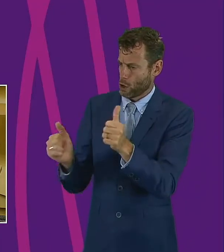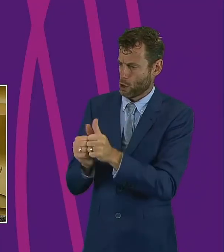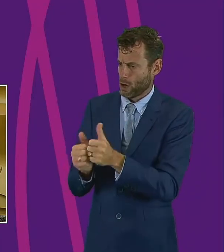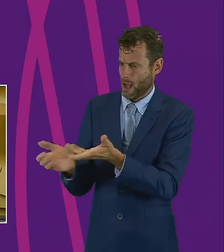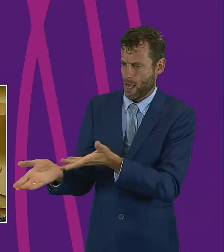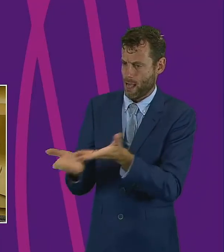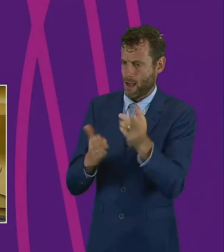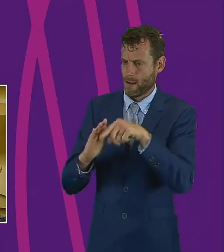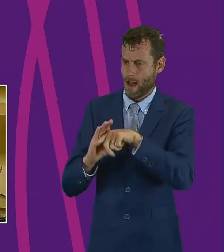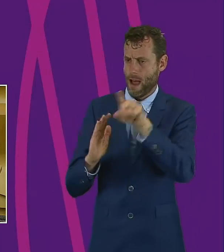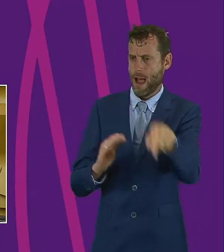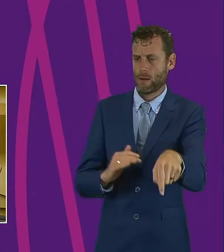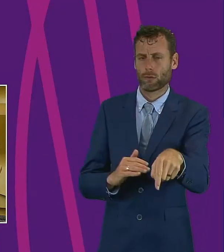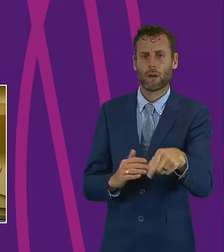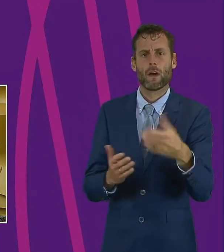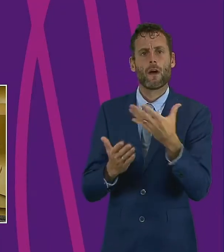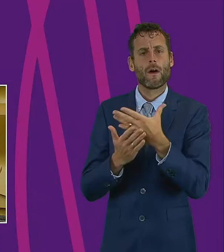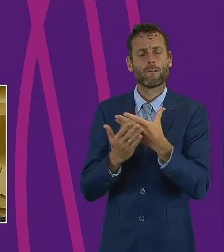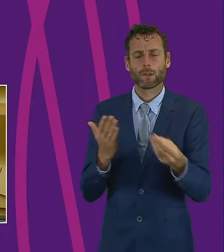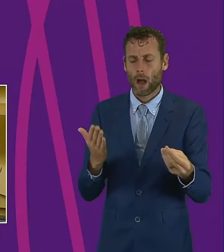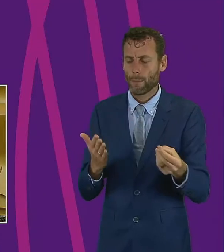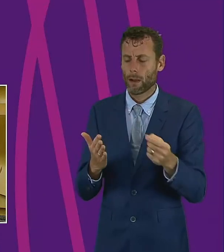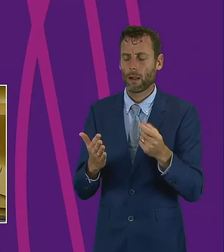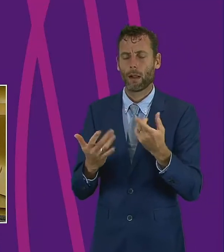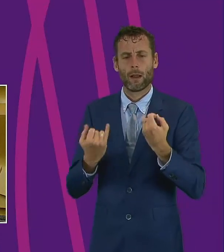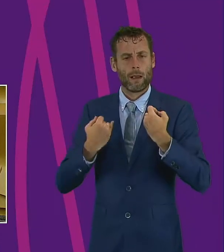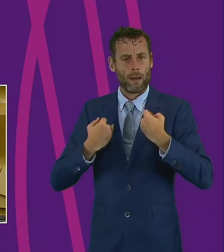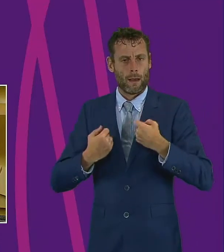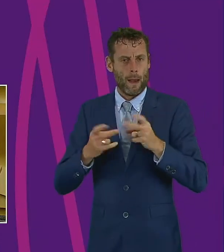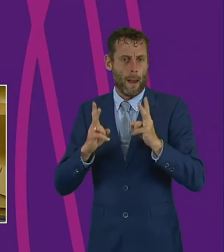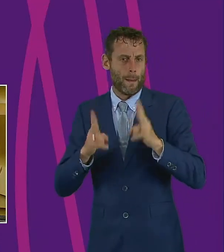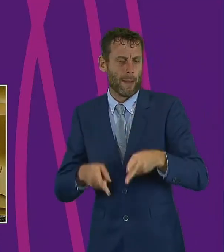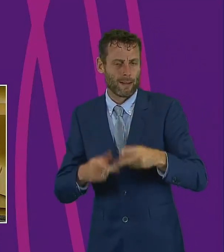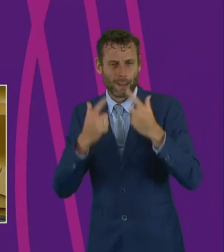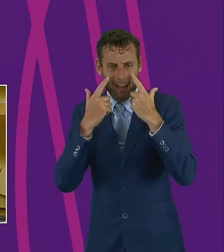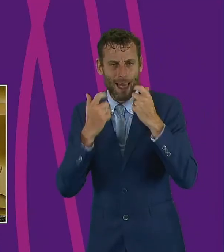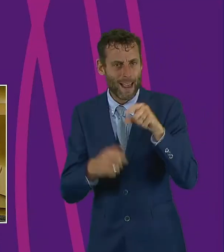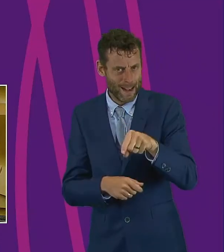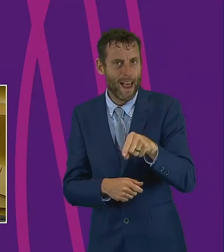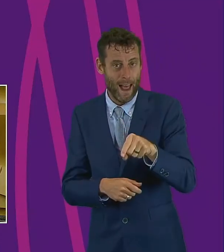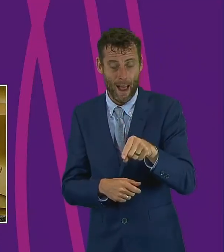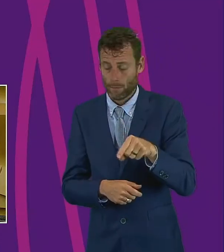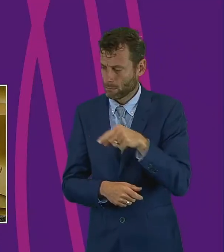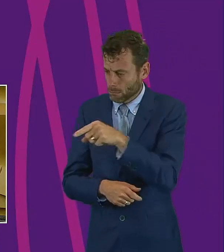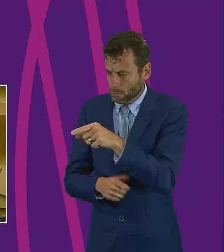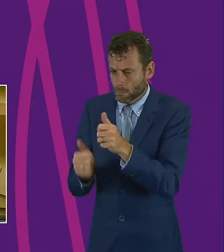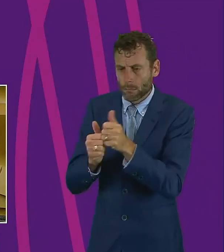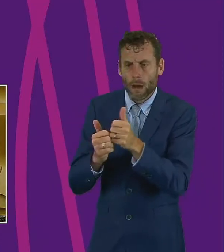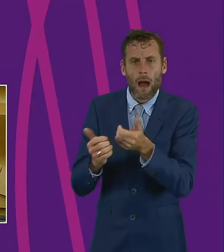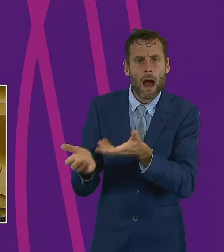for example, in the case of palliative care concerns. And Public Health Scotland are working towards providing this data by the end of